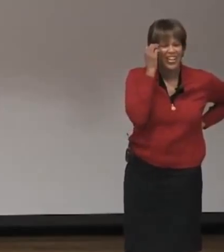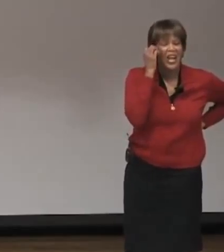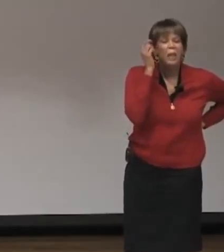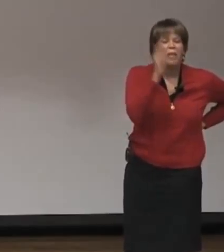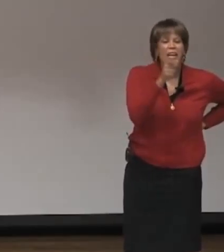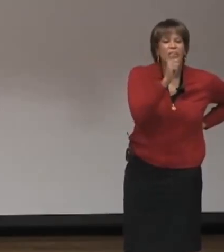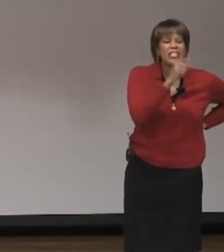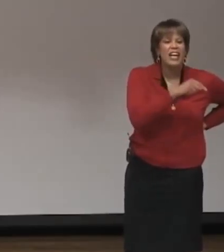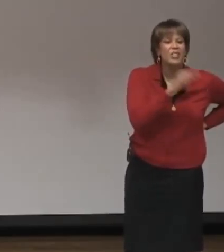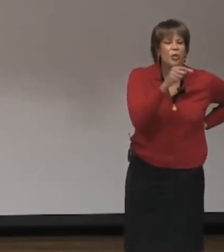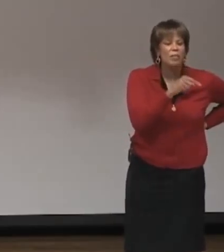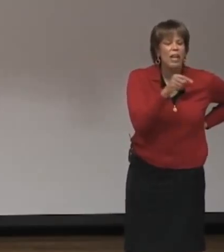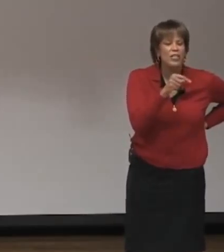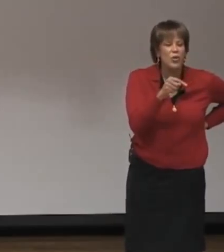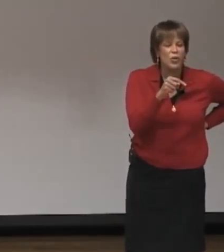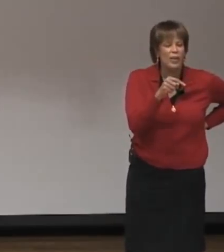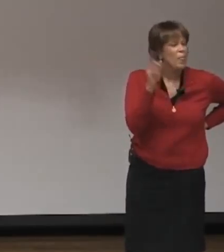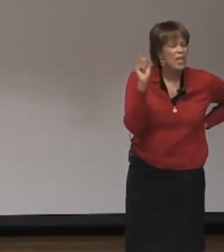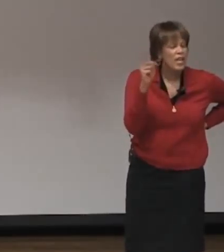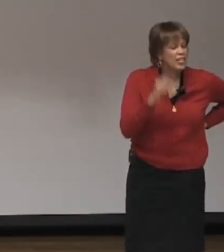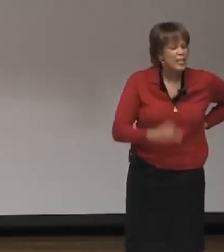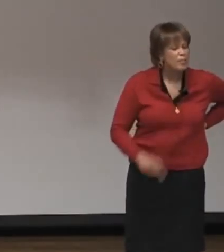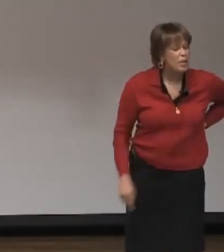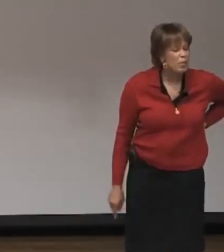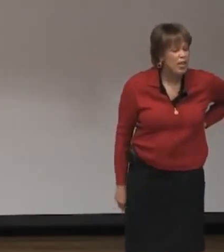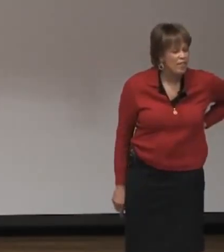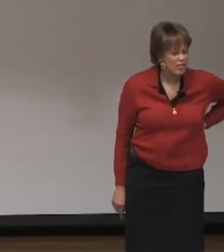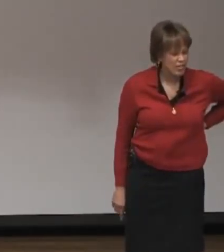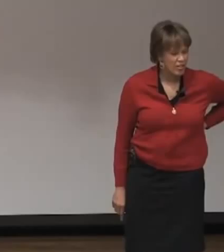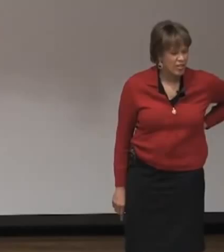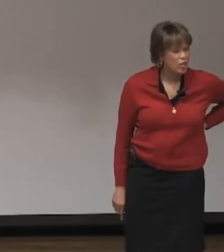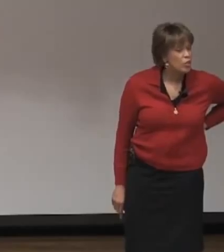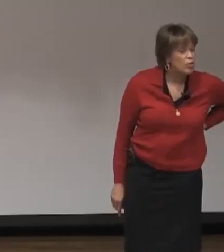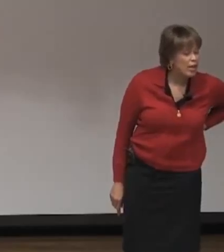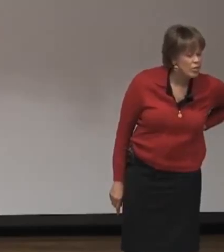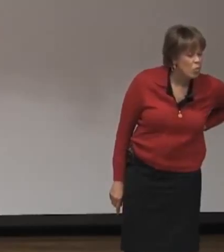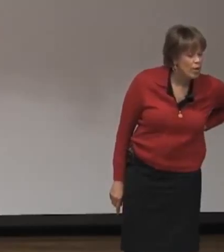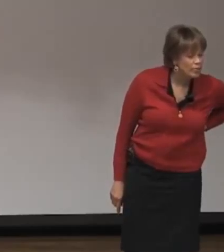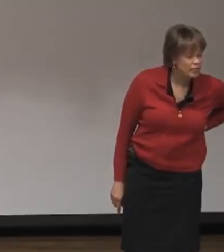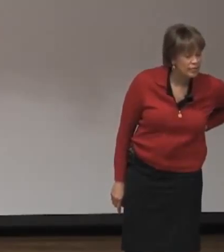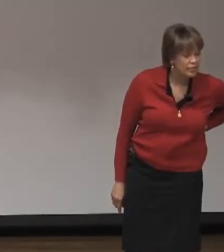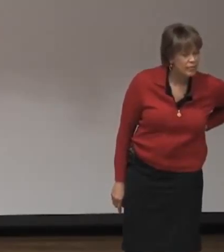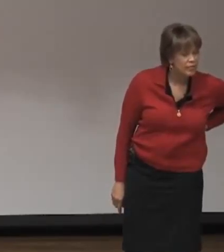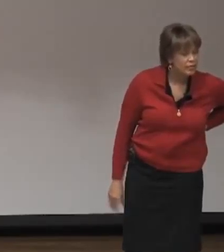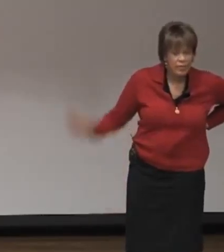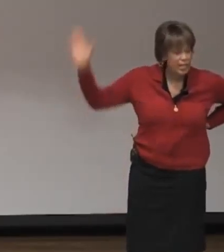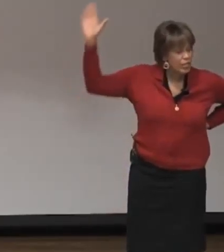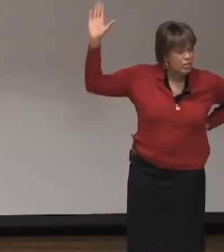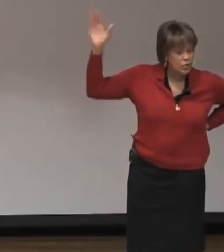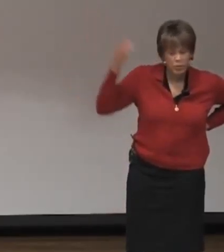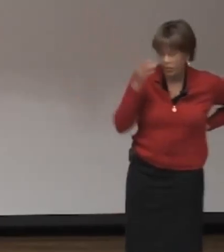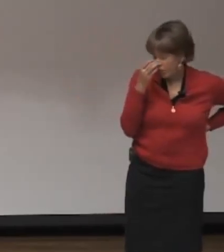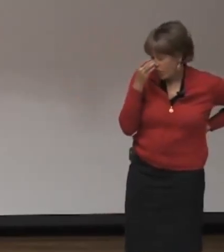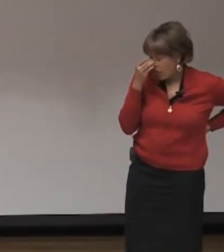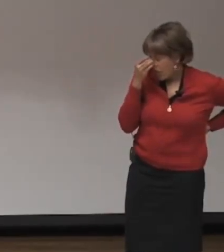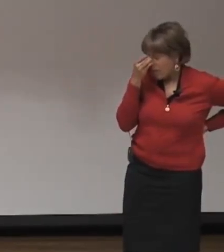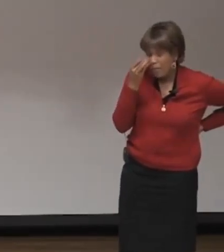truth, Peter decided to run my story September 11th, 2001. Oh, God. That's the